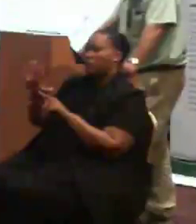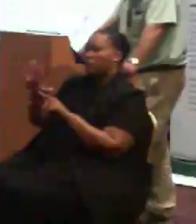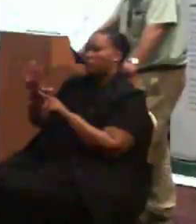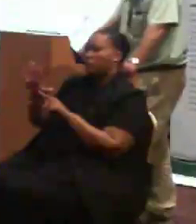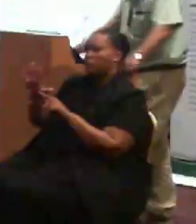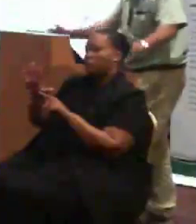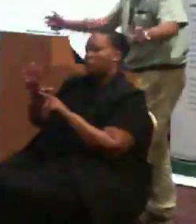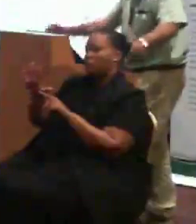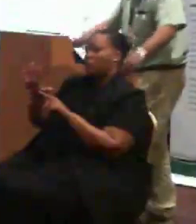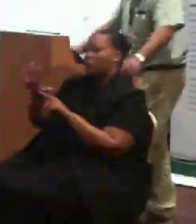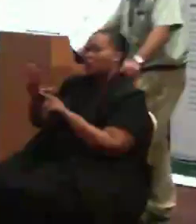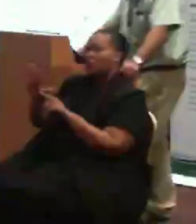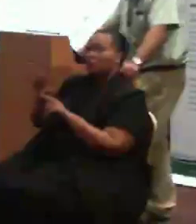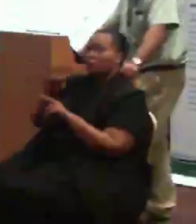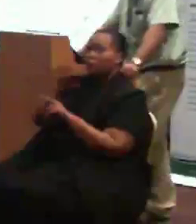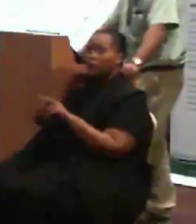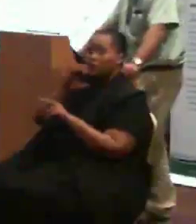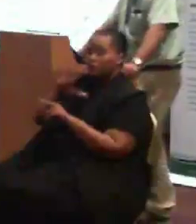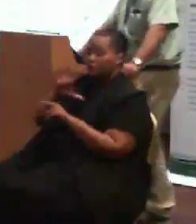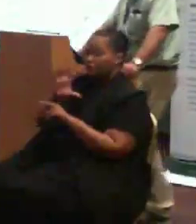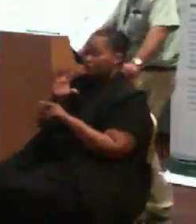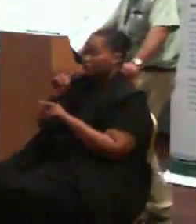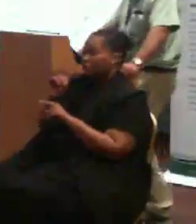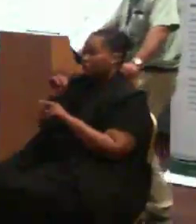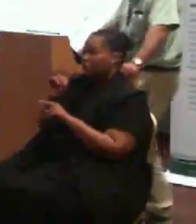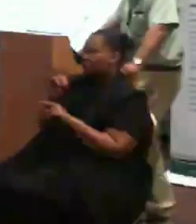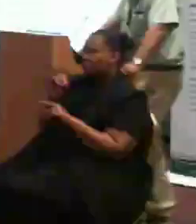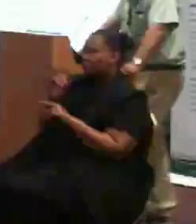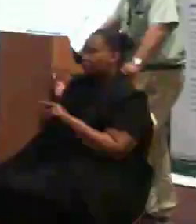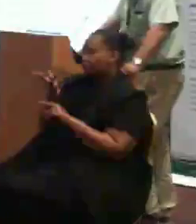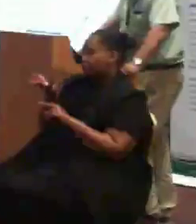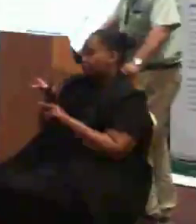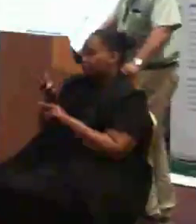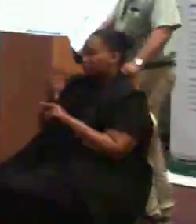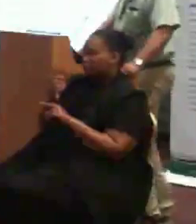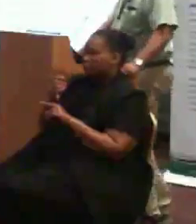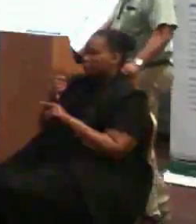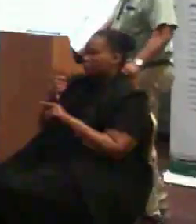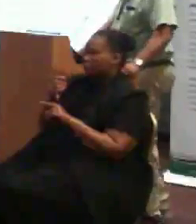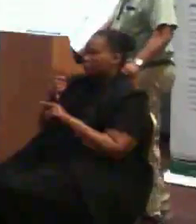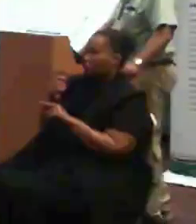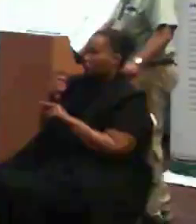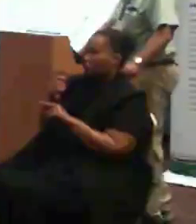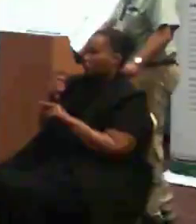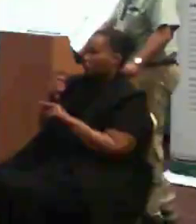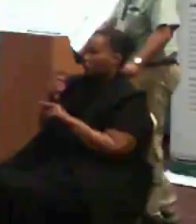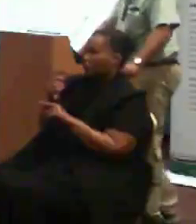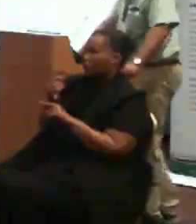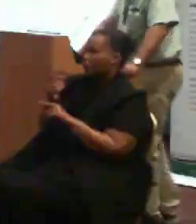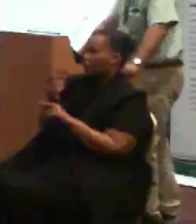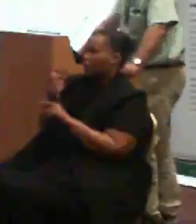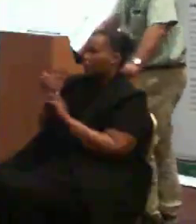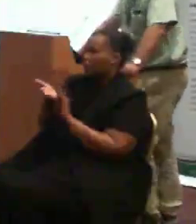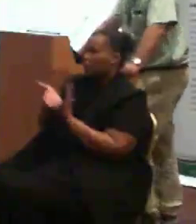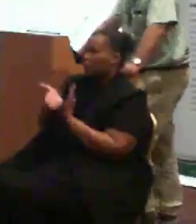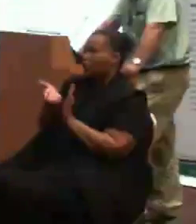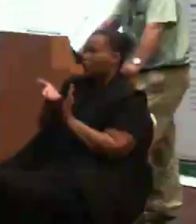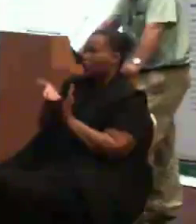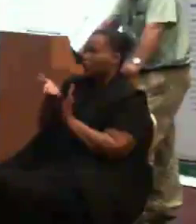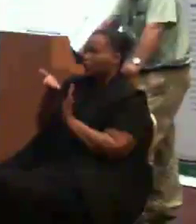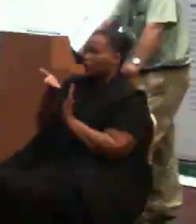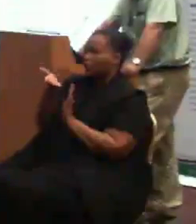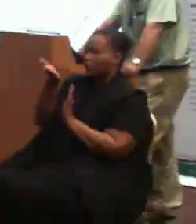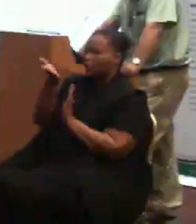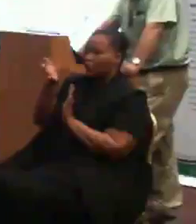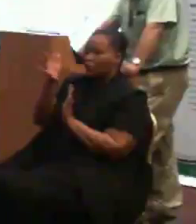out of line. So the graphic of price will keep increase without any